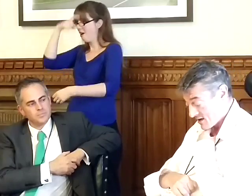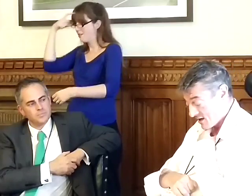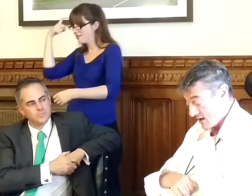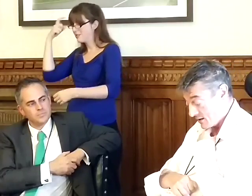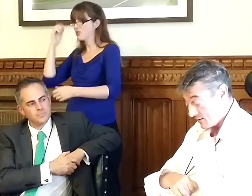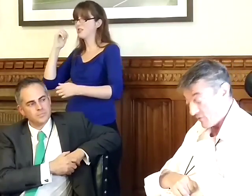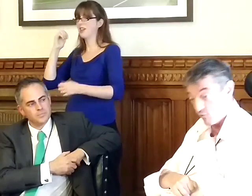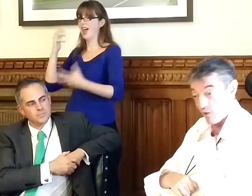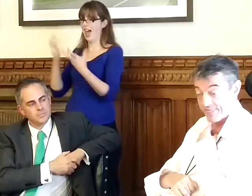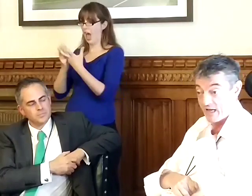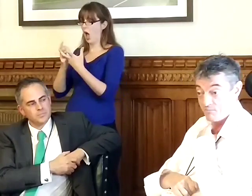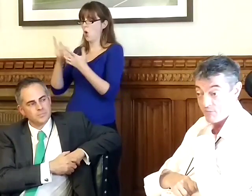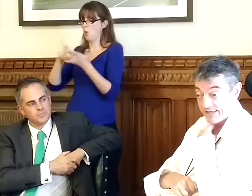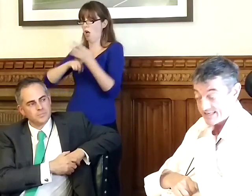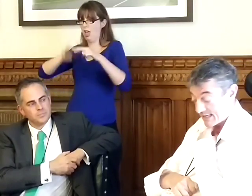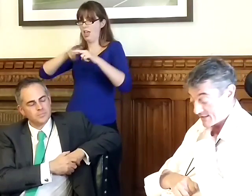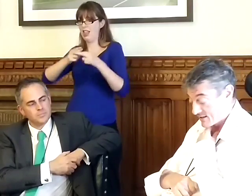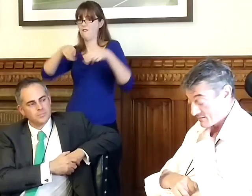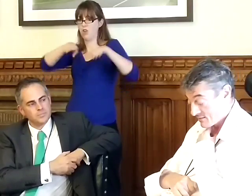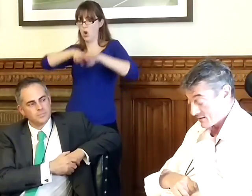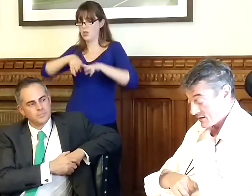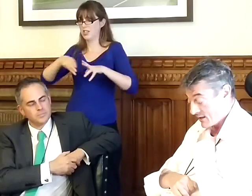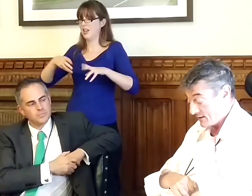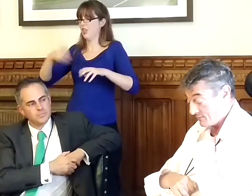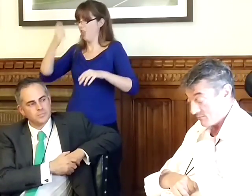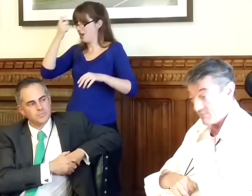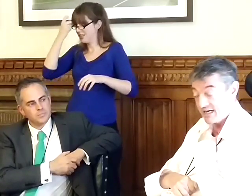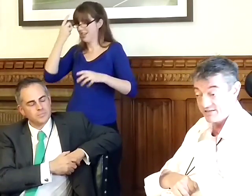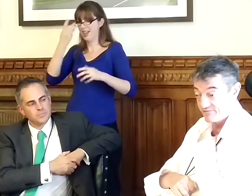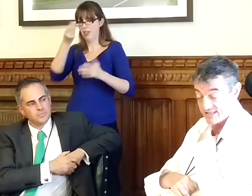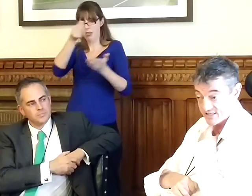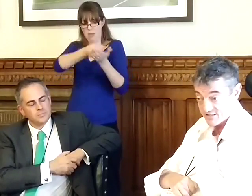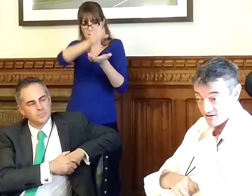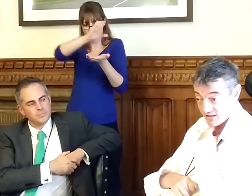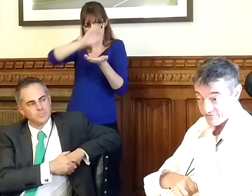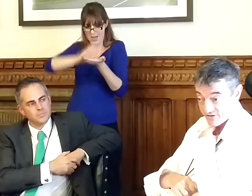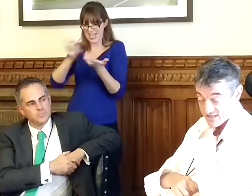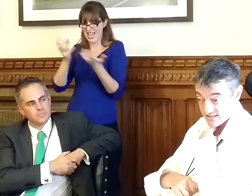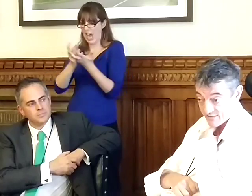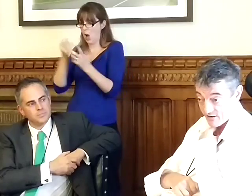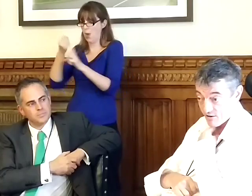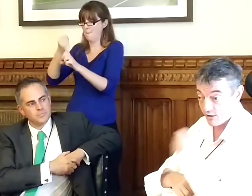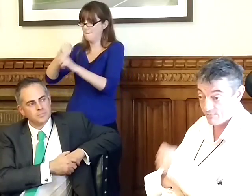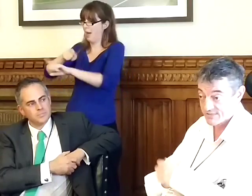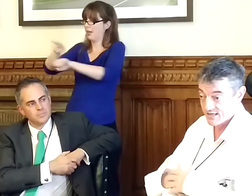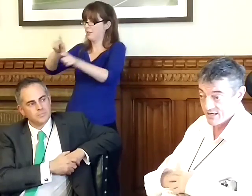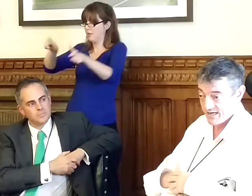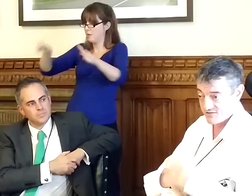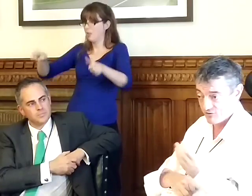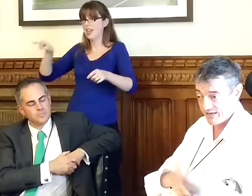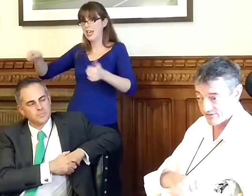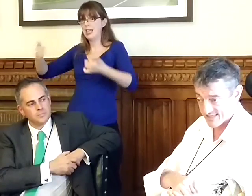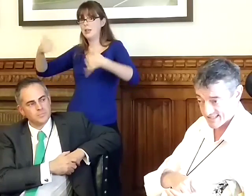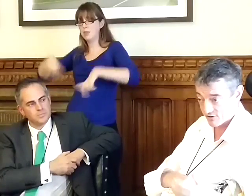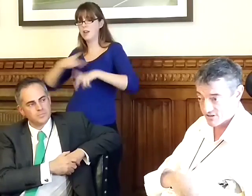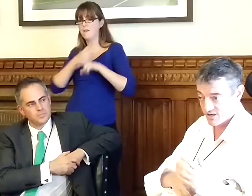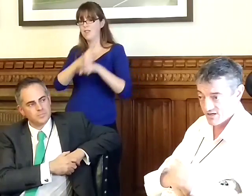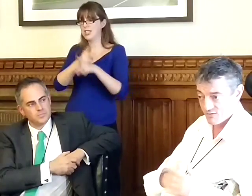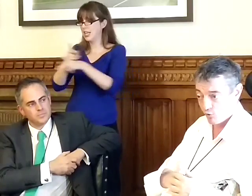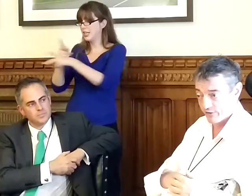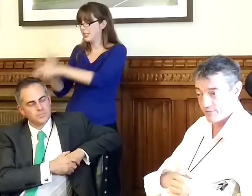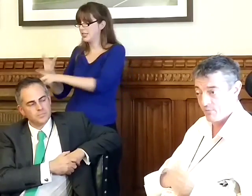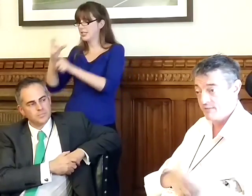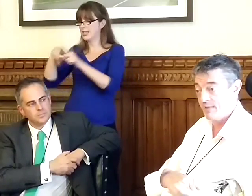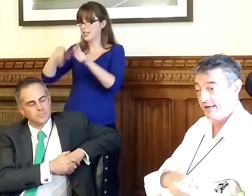impact of what that money did. He visited ILF users in their homes. He'd really